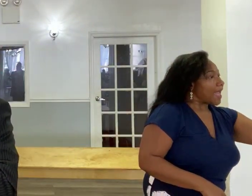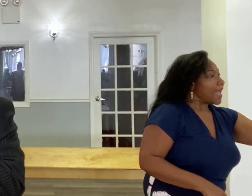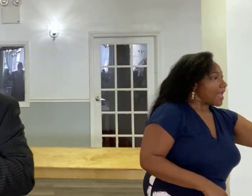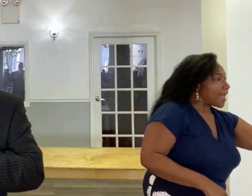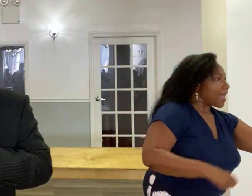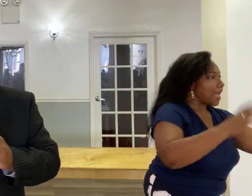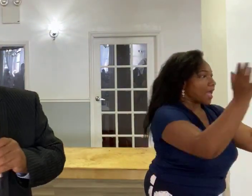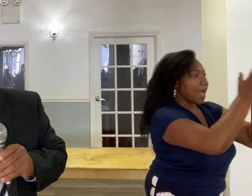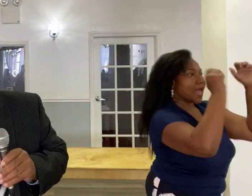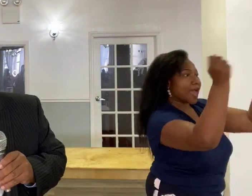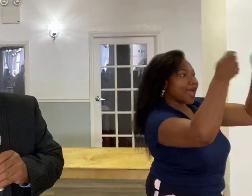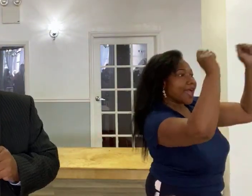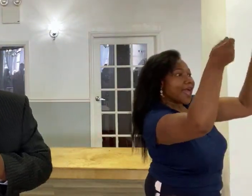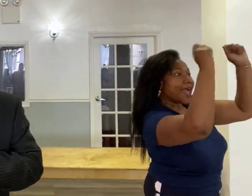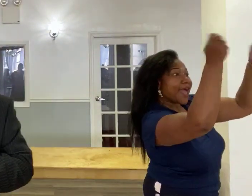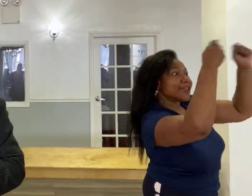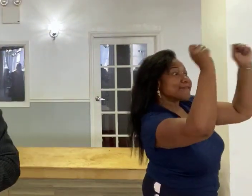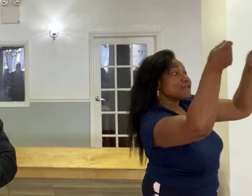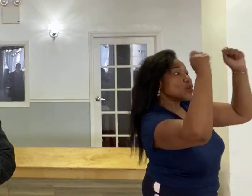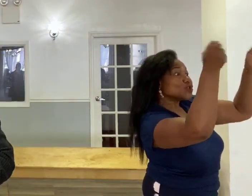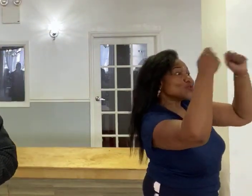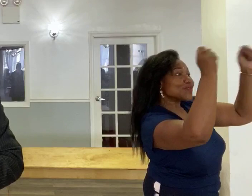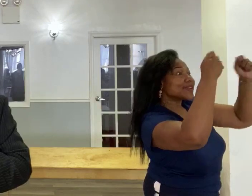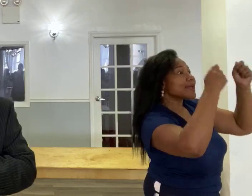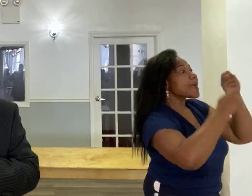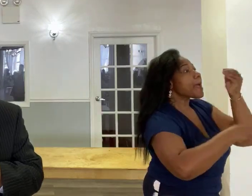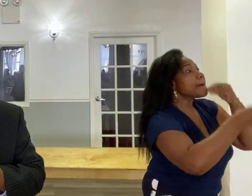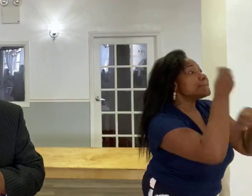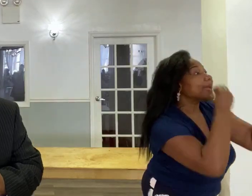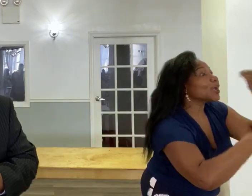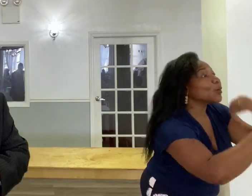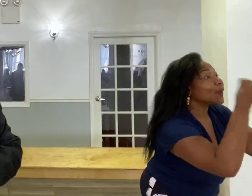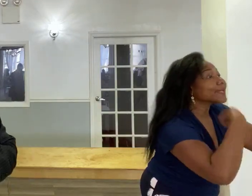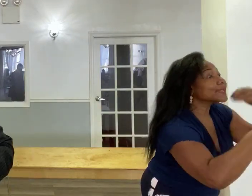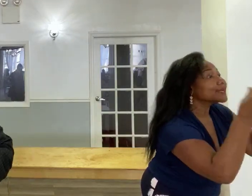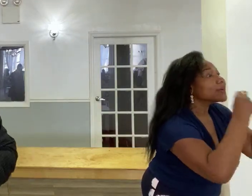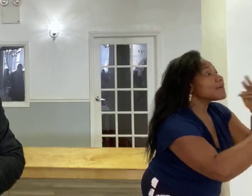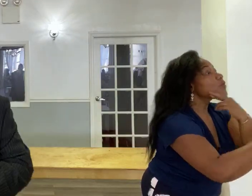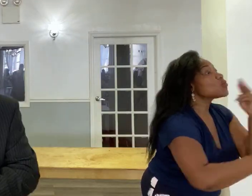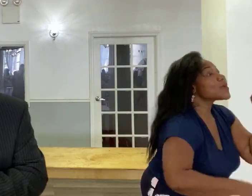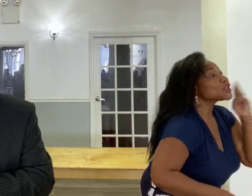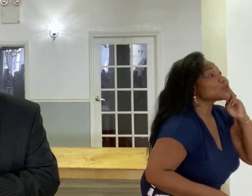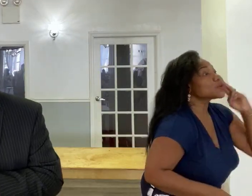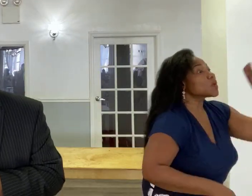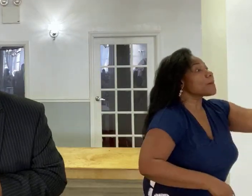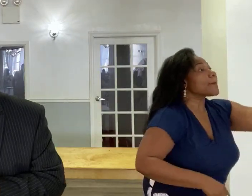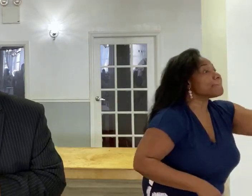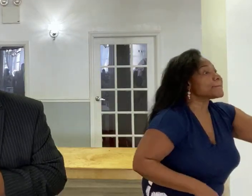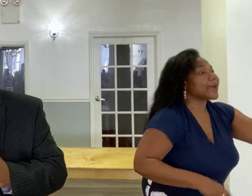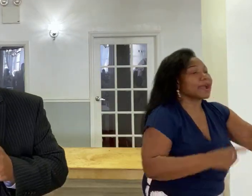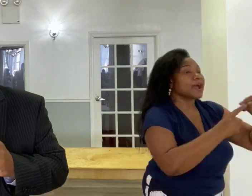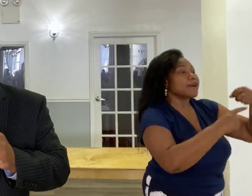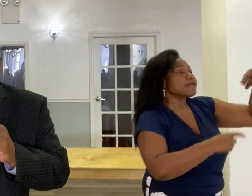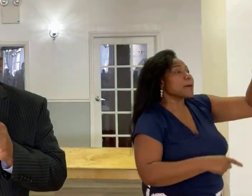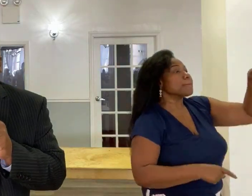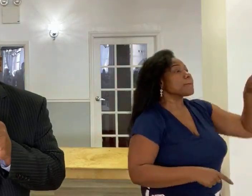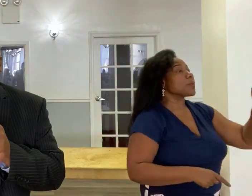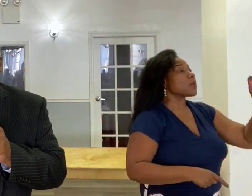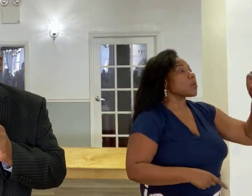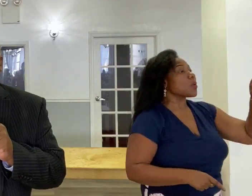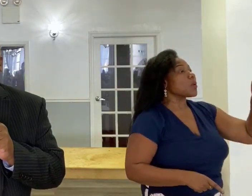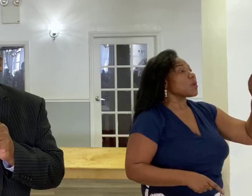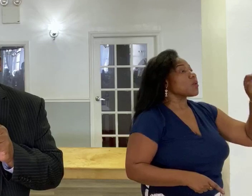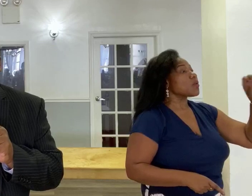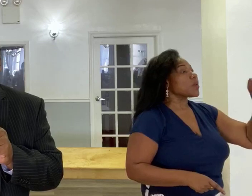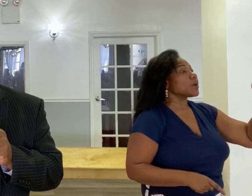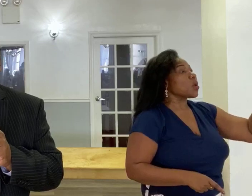never mentioned it. I don't know if we have to come back from Puerto Rico for that, so that sounds good. Listen, I want to